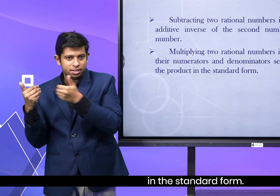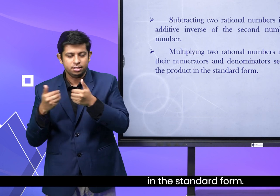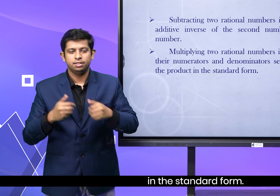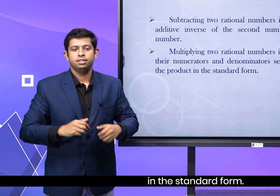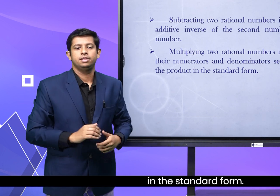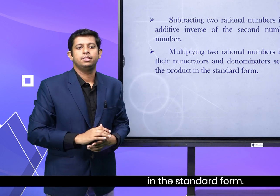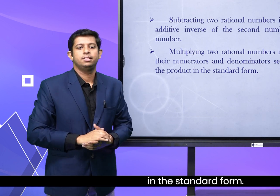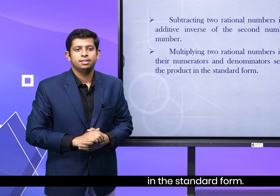form.